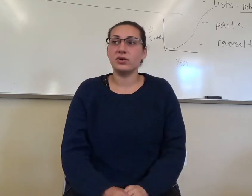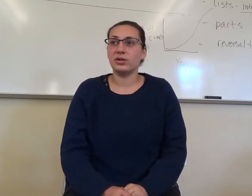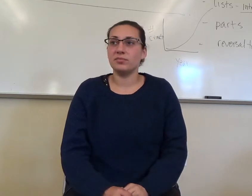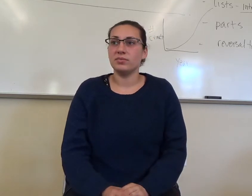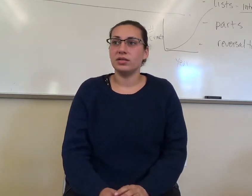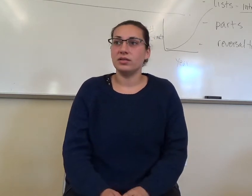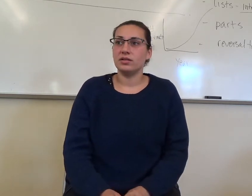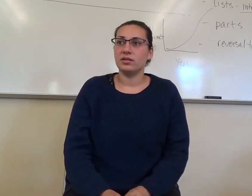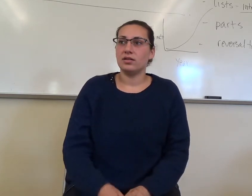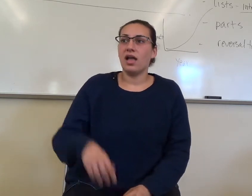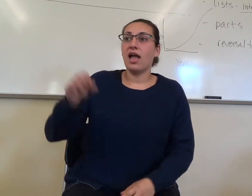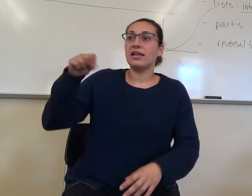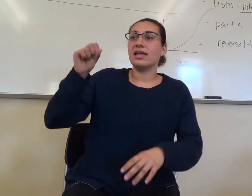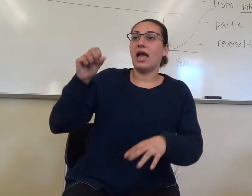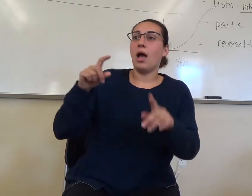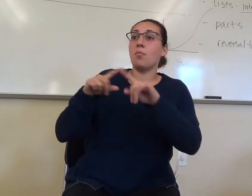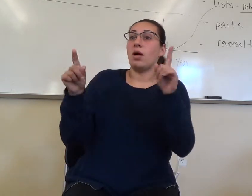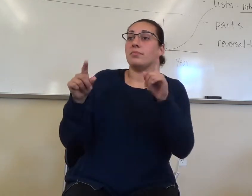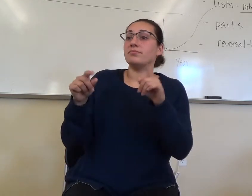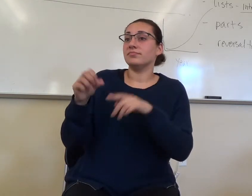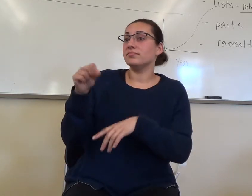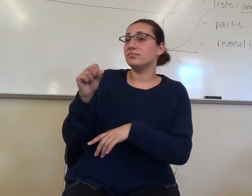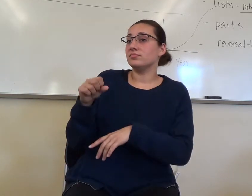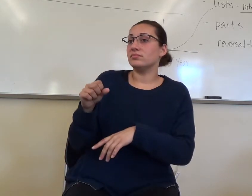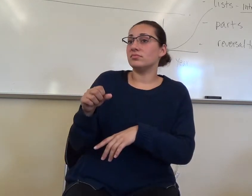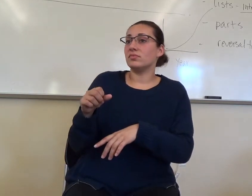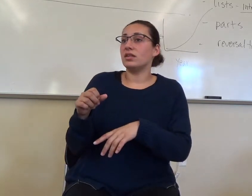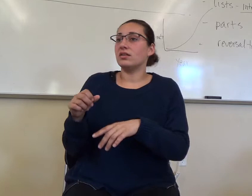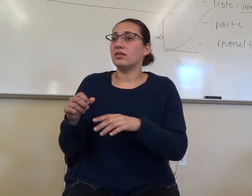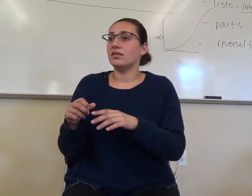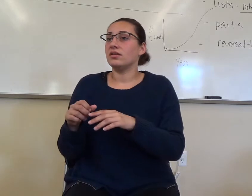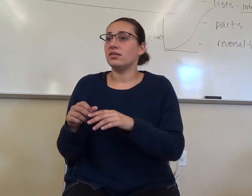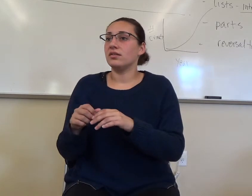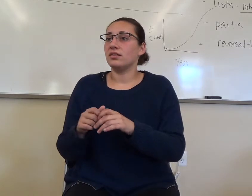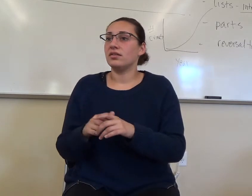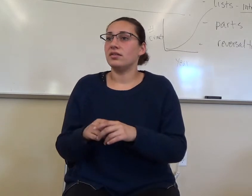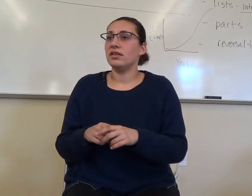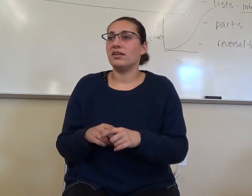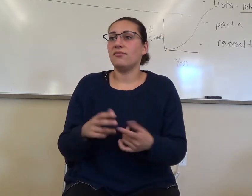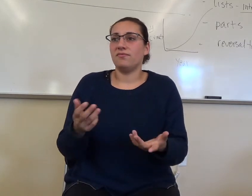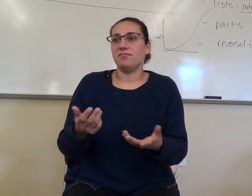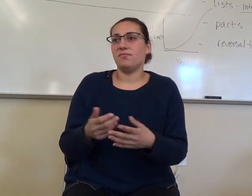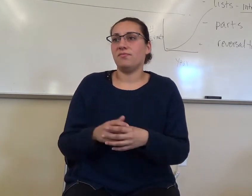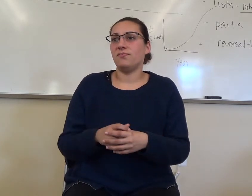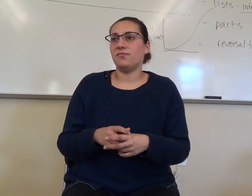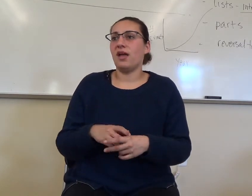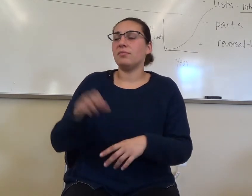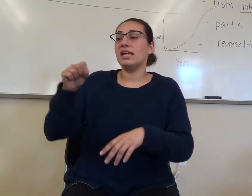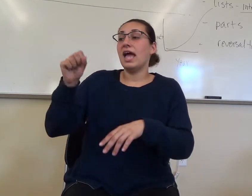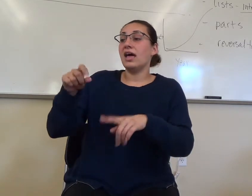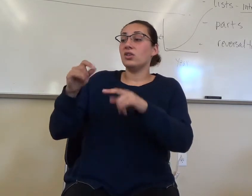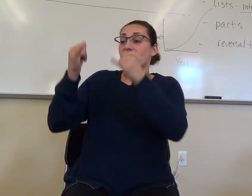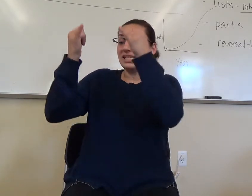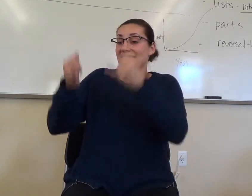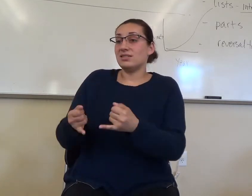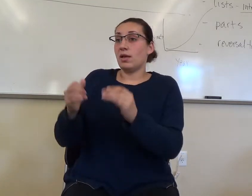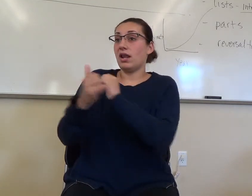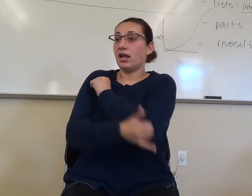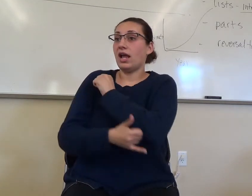Europe. still definitely independent countries with their own Like a independent government. Family.